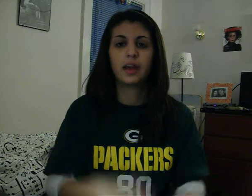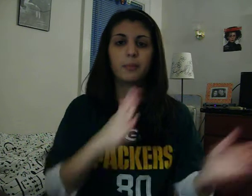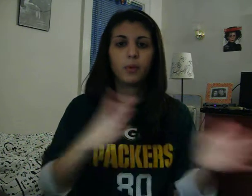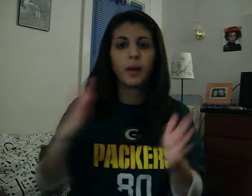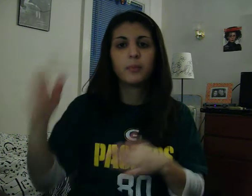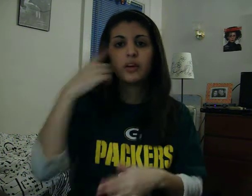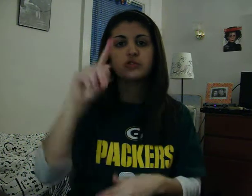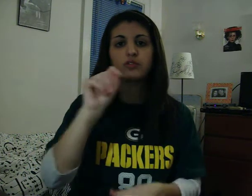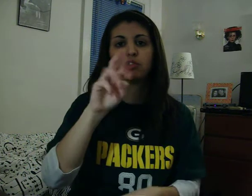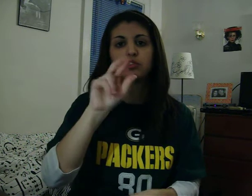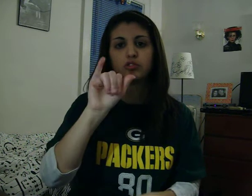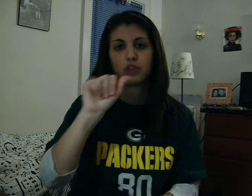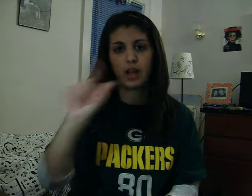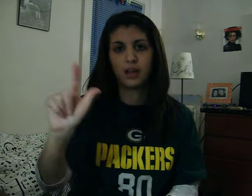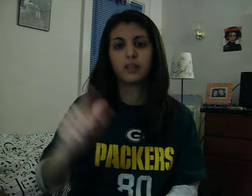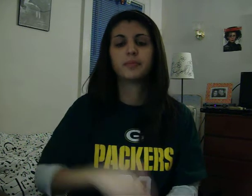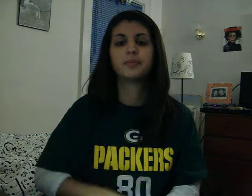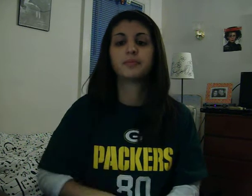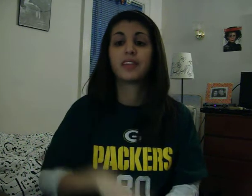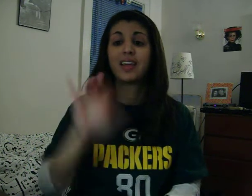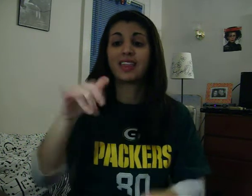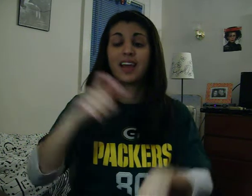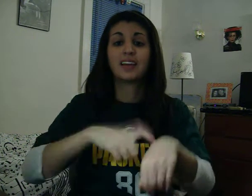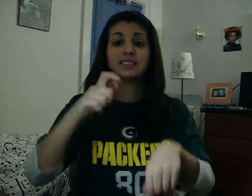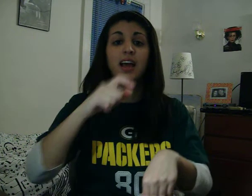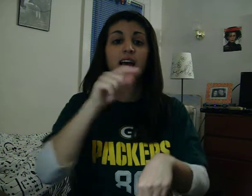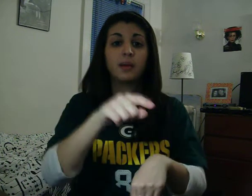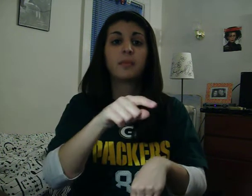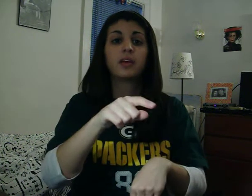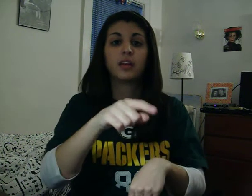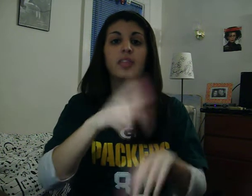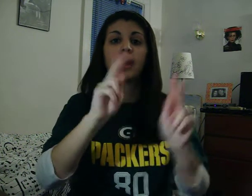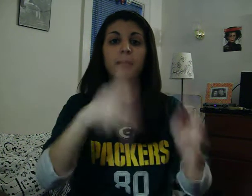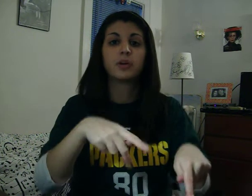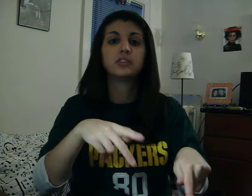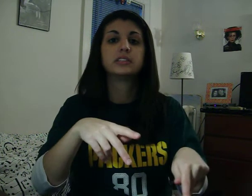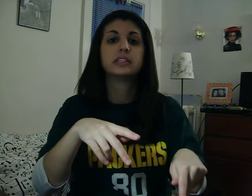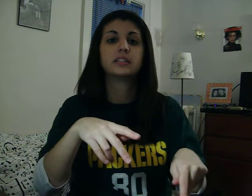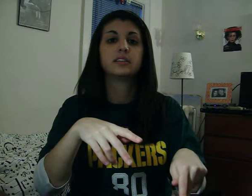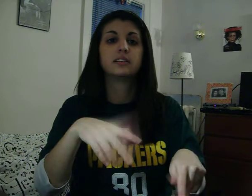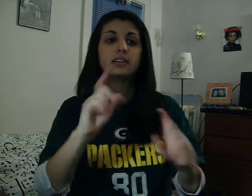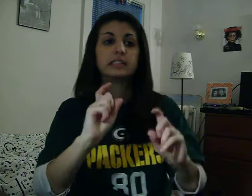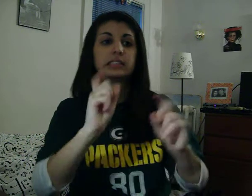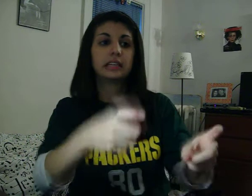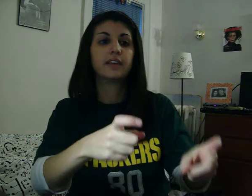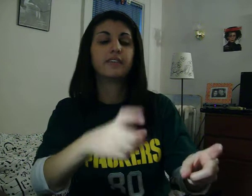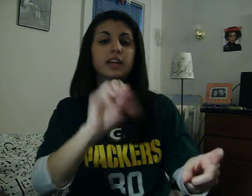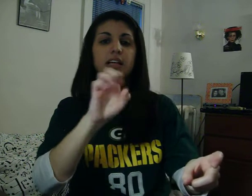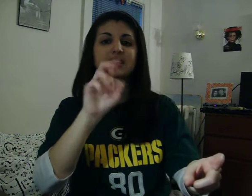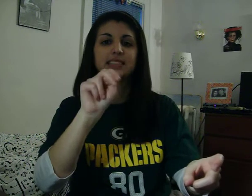and he's incarcerated at the criminal justice system part.